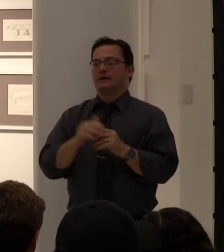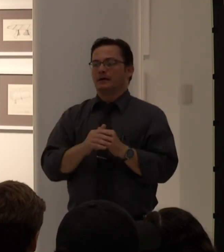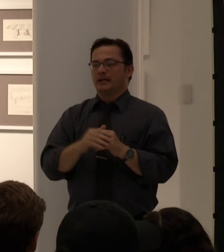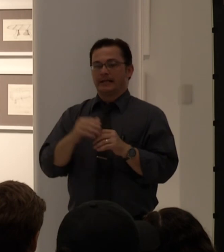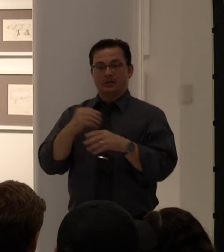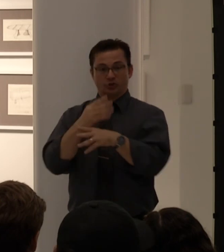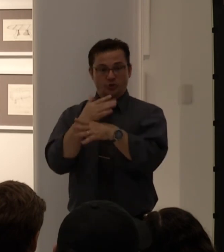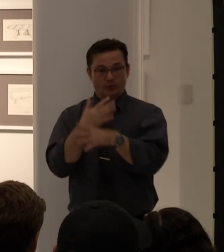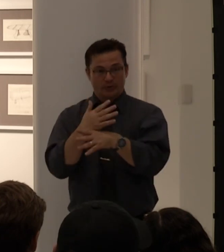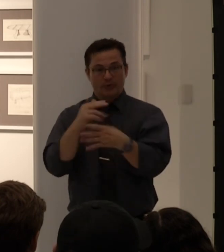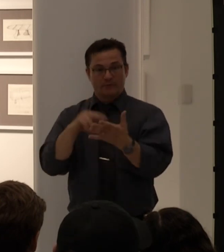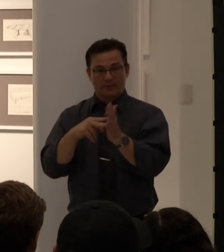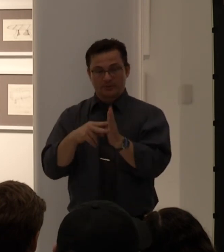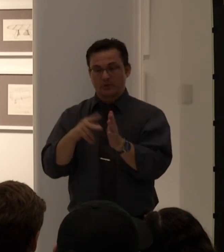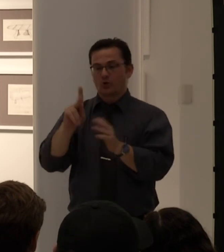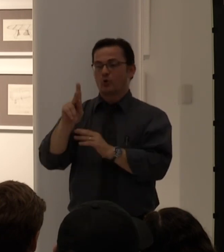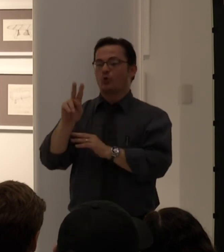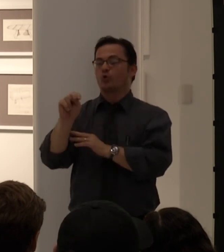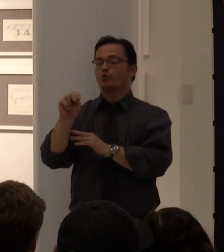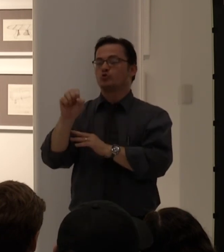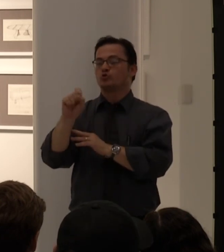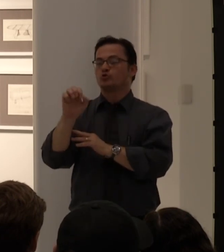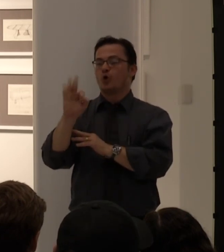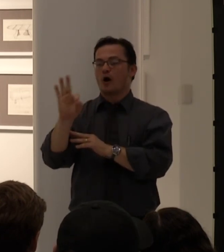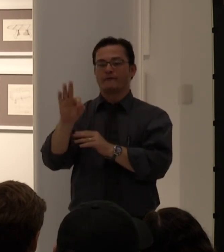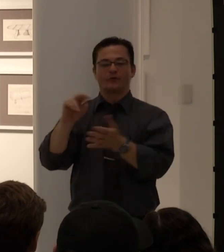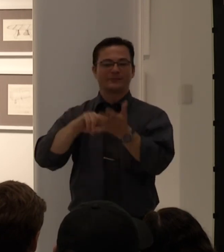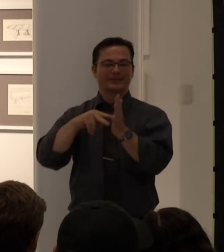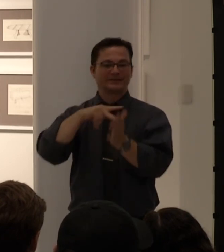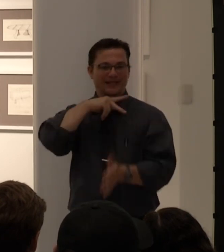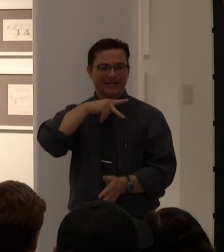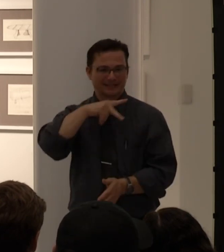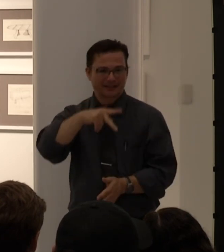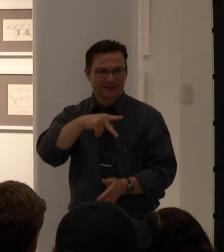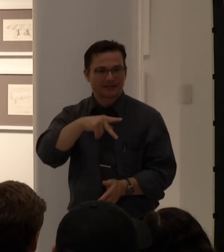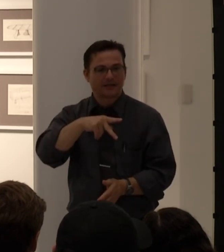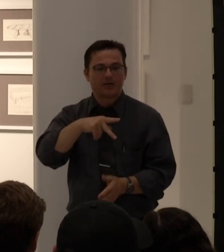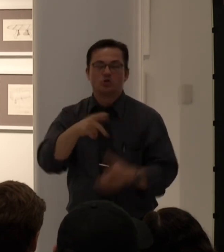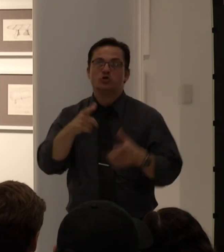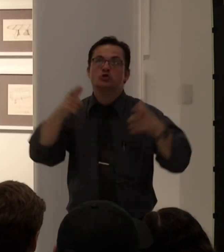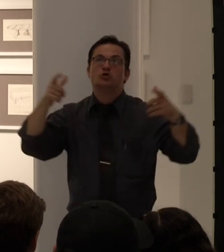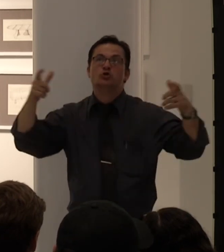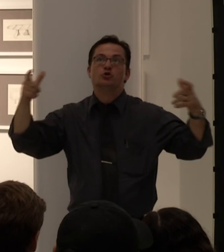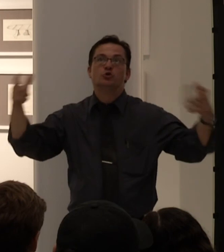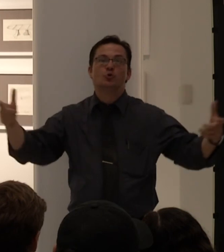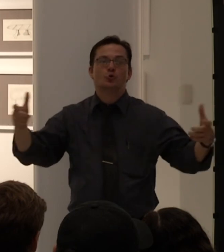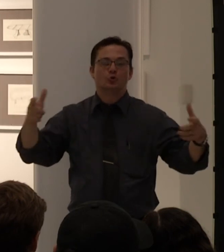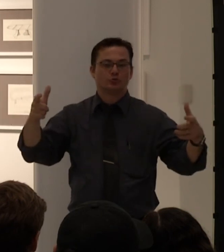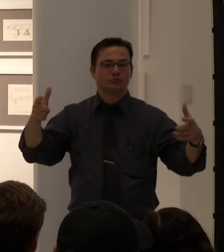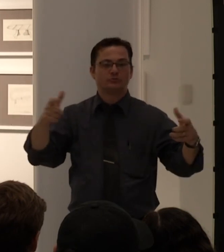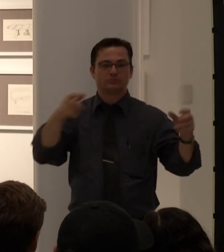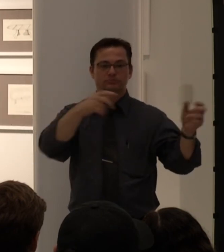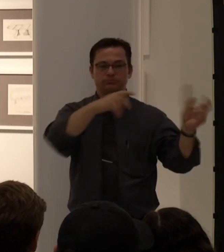in German stands for Kunststoff, which is plastic. Huge, huge, huge fair.